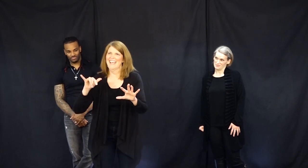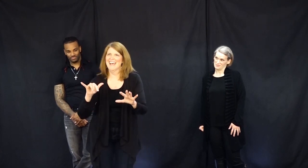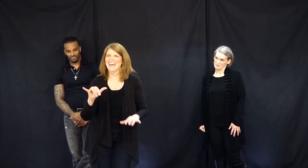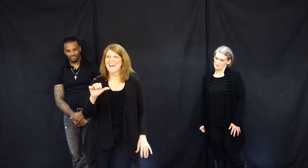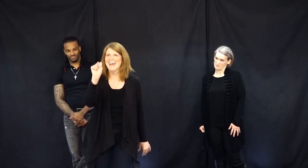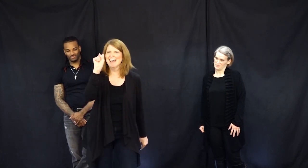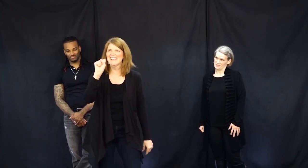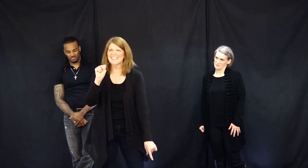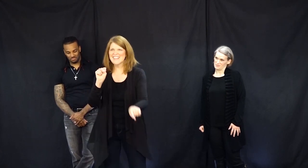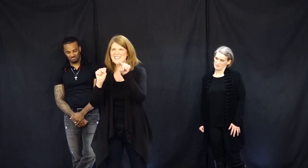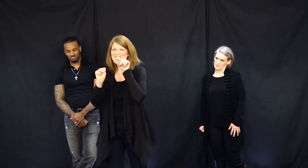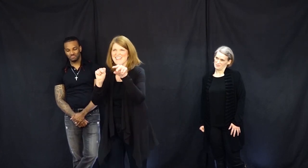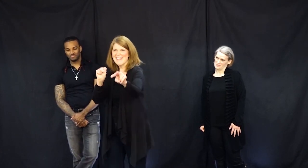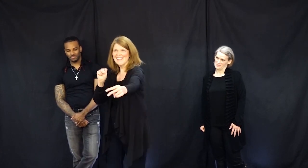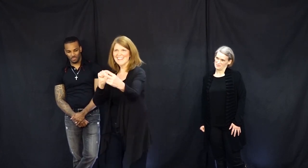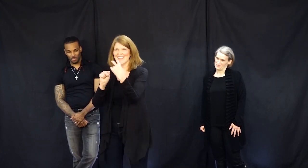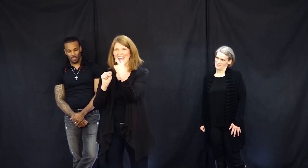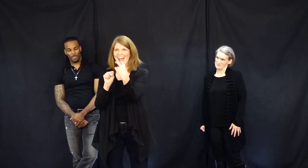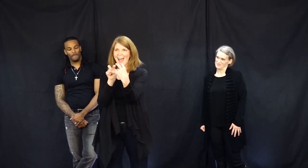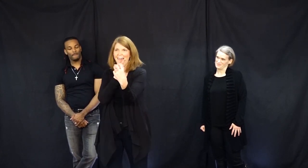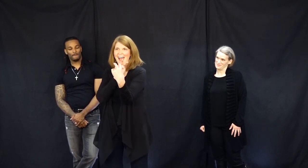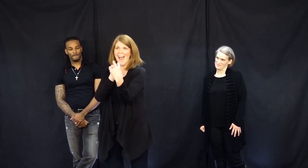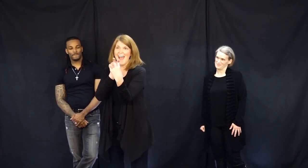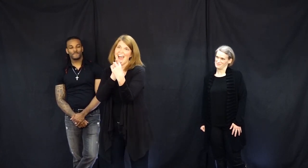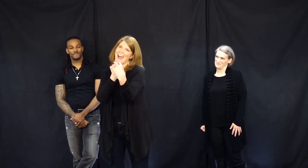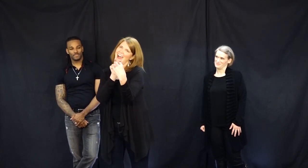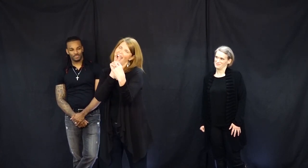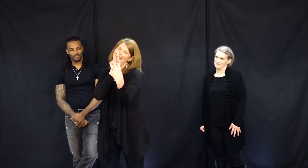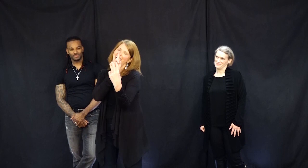true, and you turn back to me smiling.